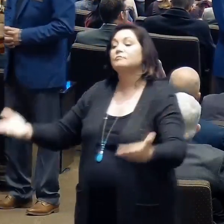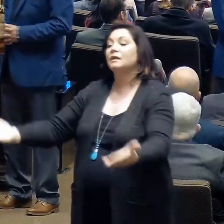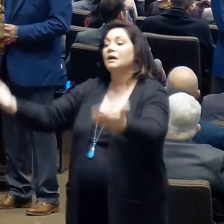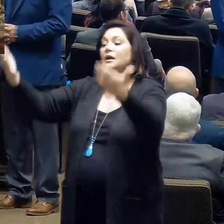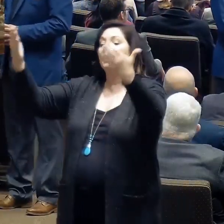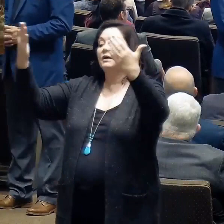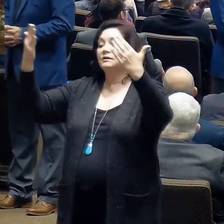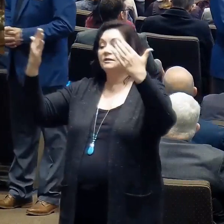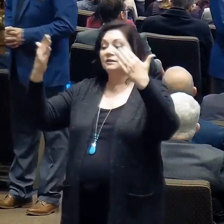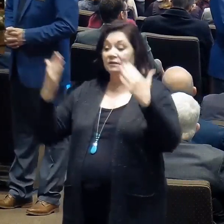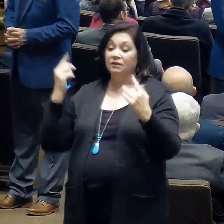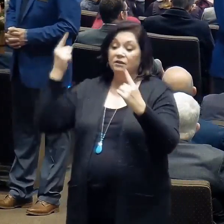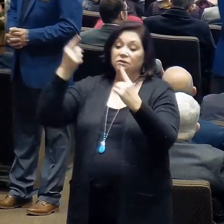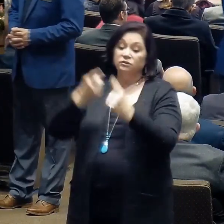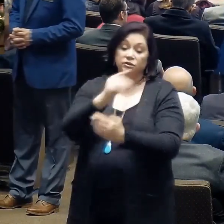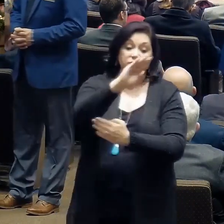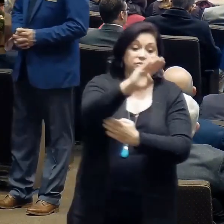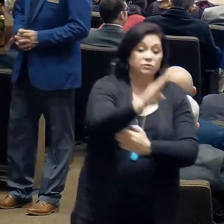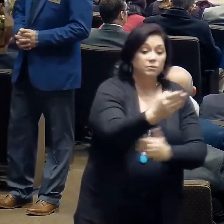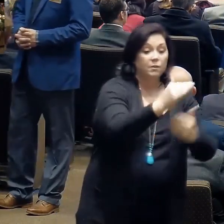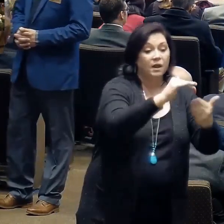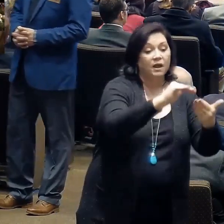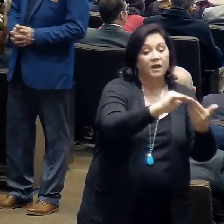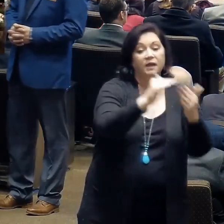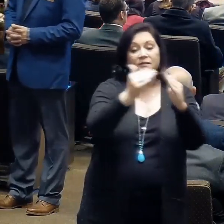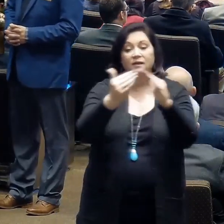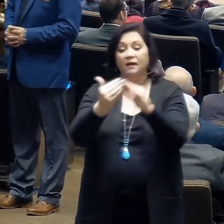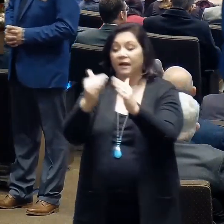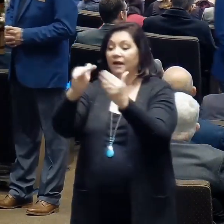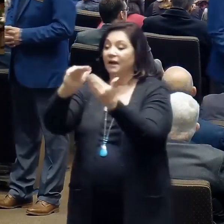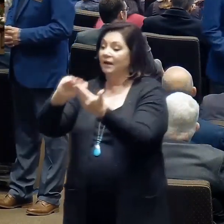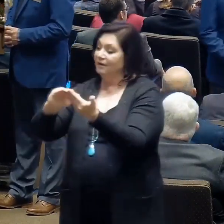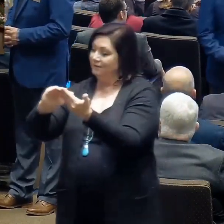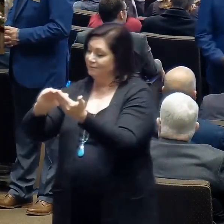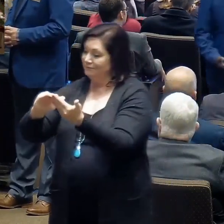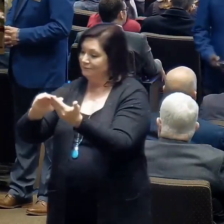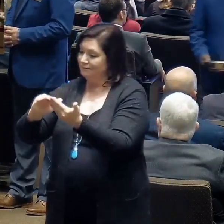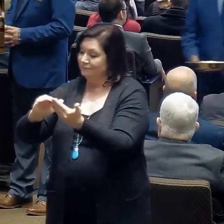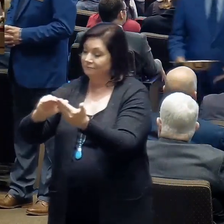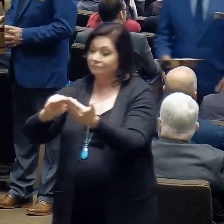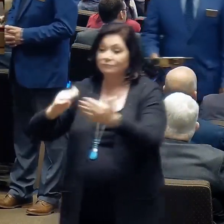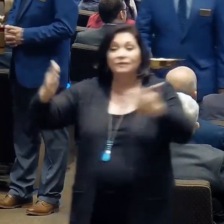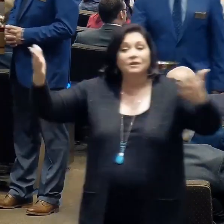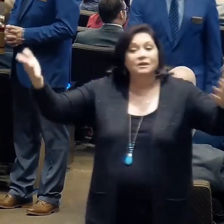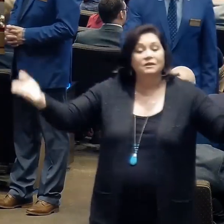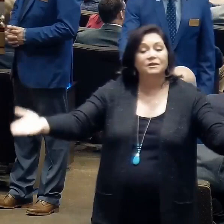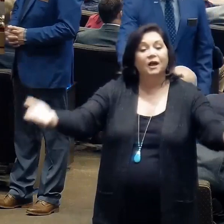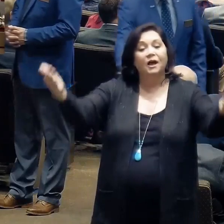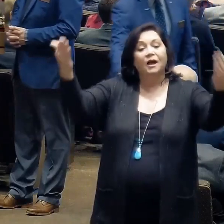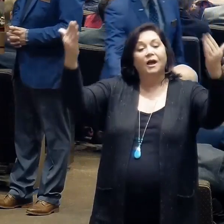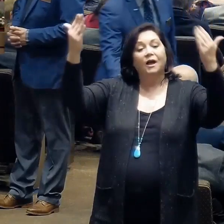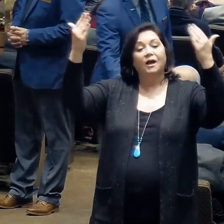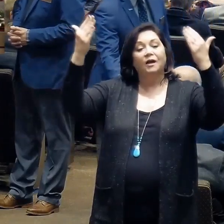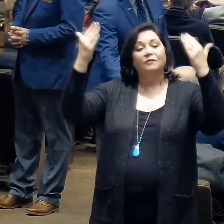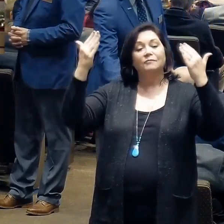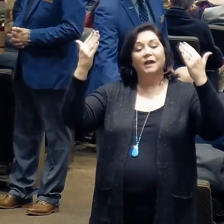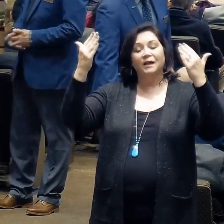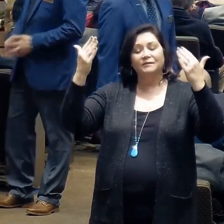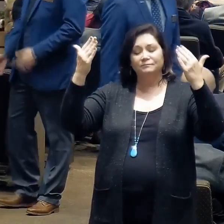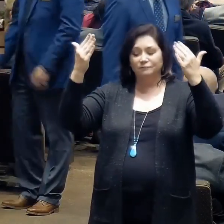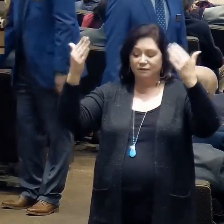to Bethlehem. Come and